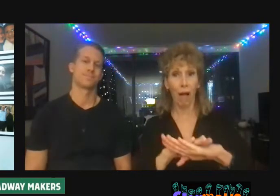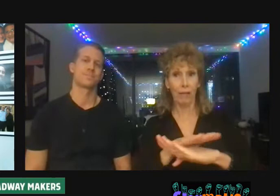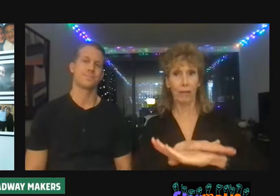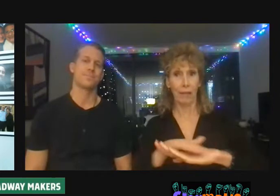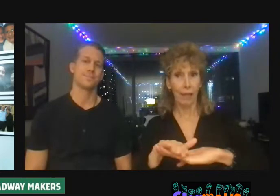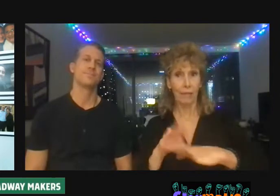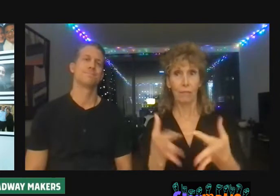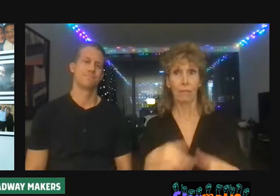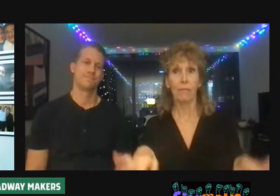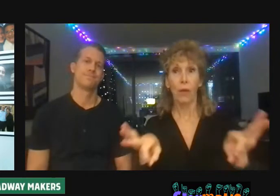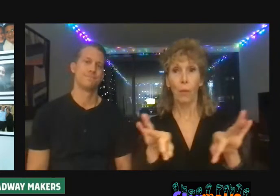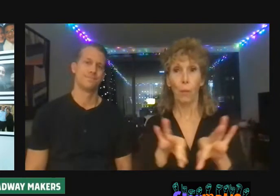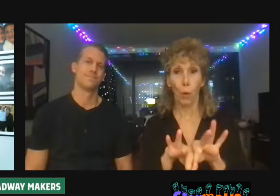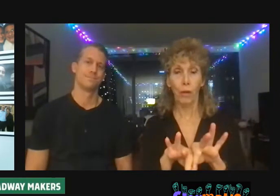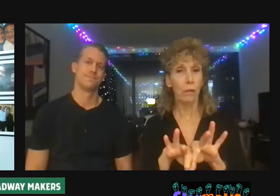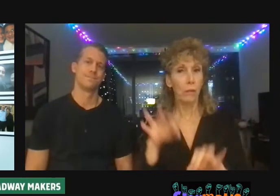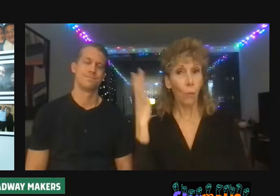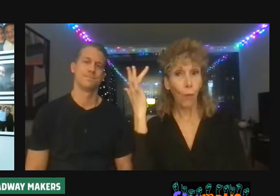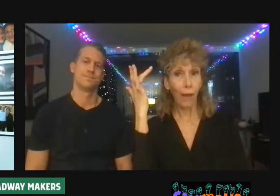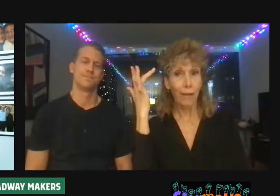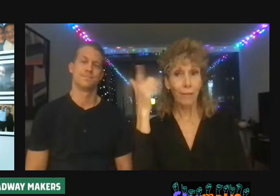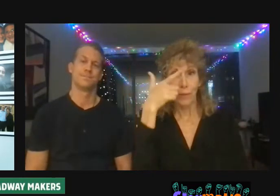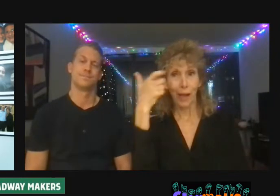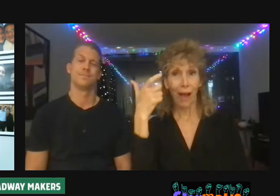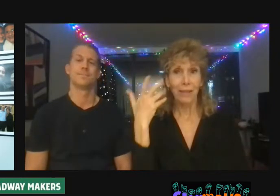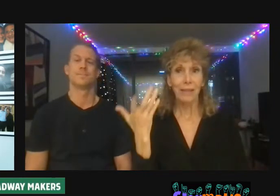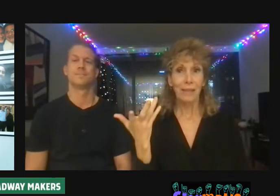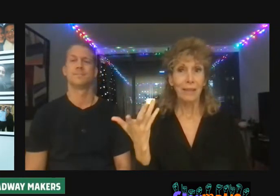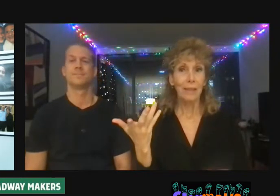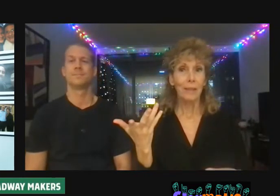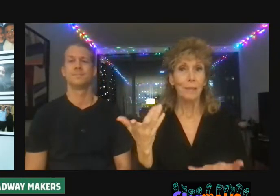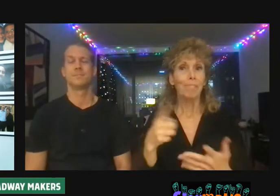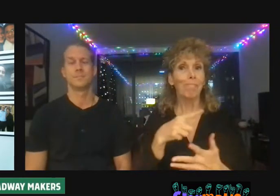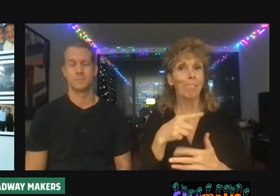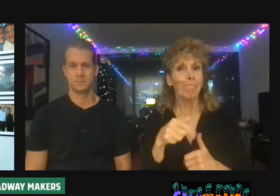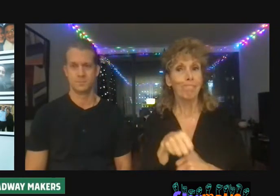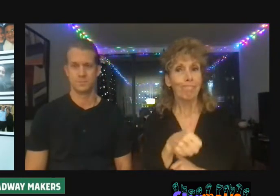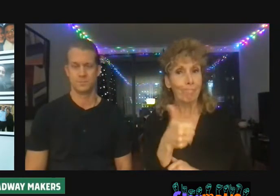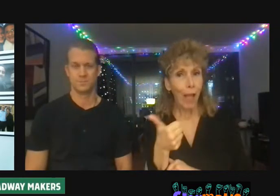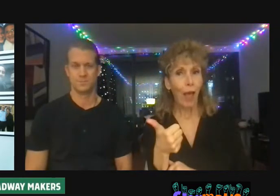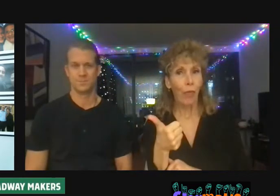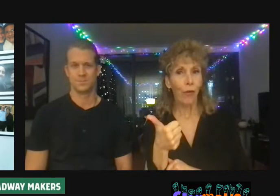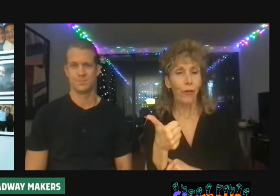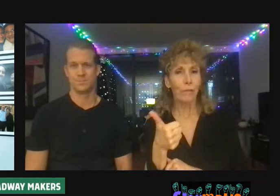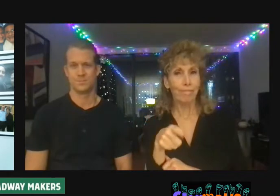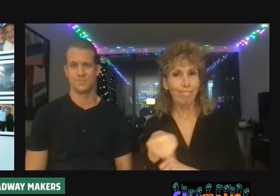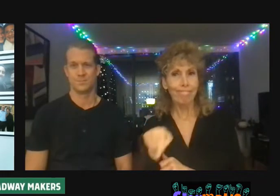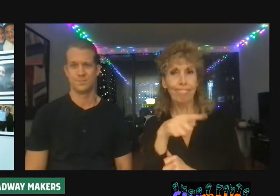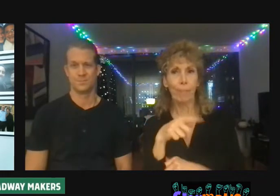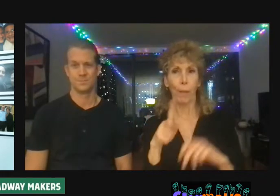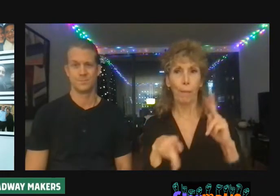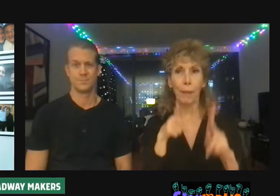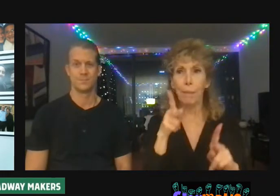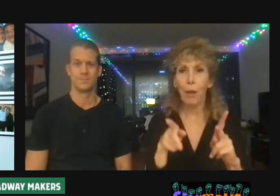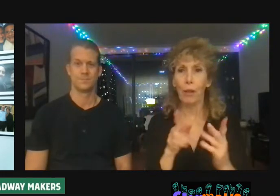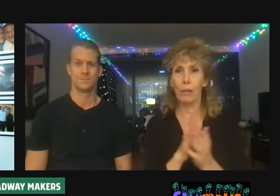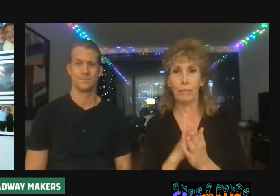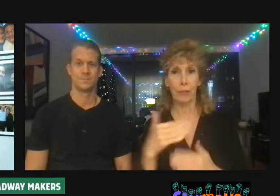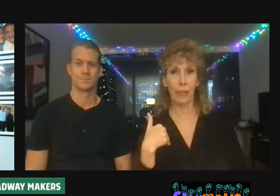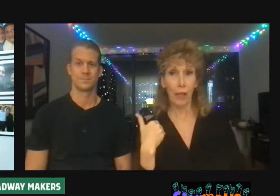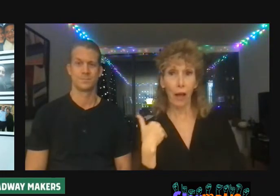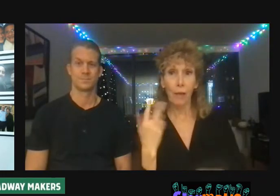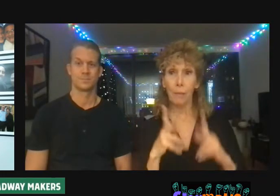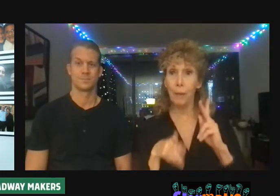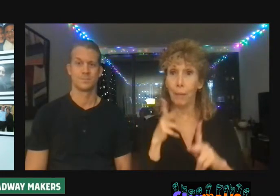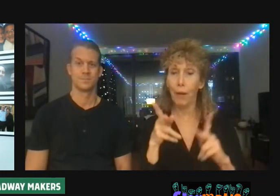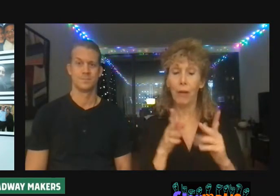important because other people, other children, other young people